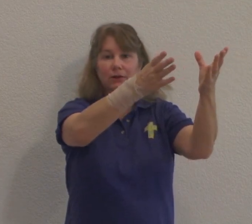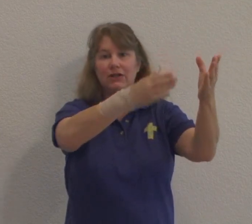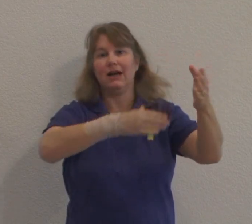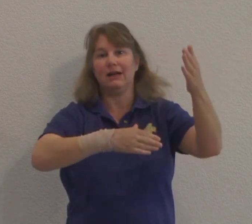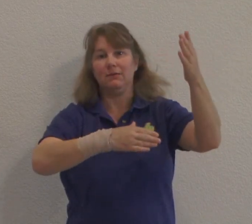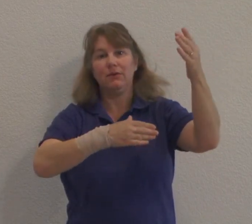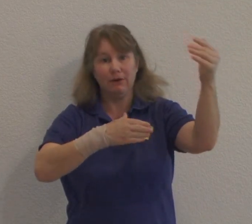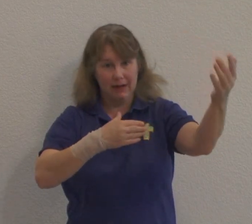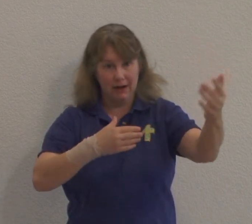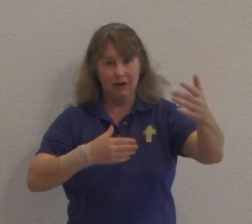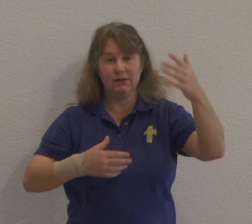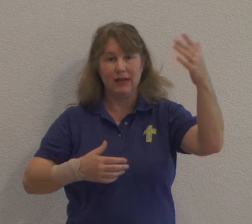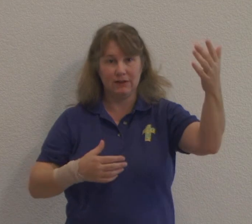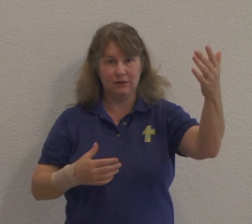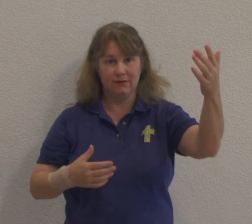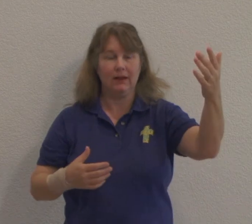you're talking pronouns, that sort of thing.